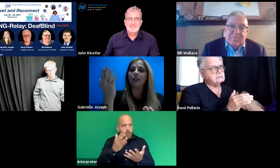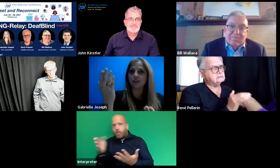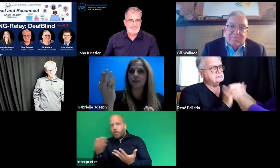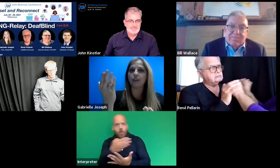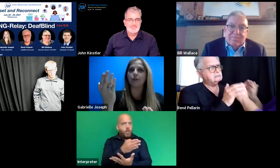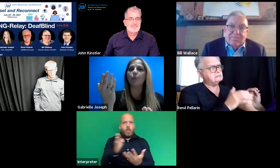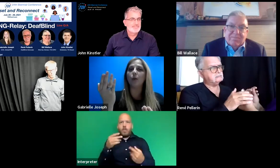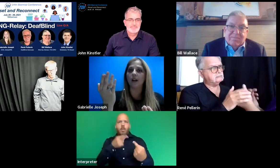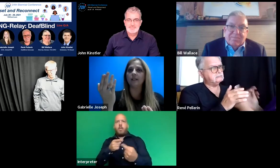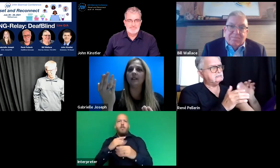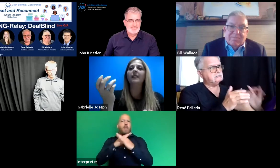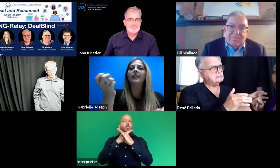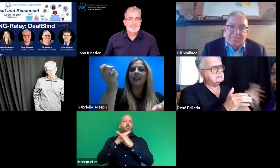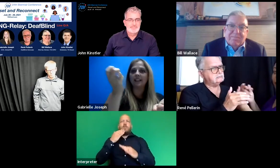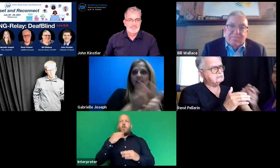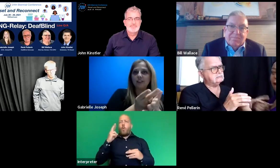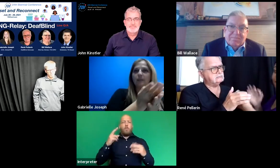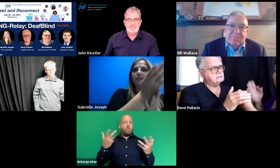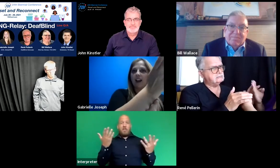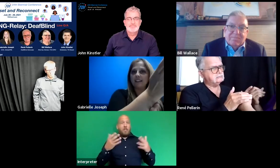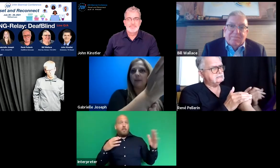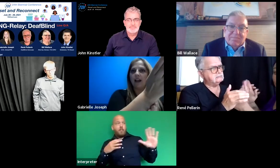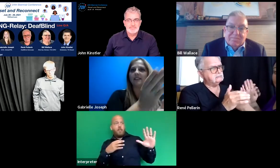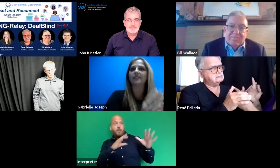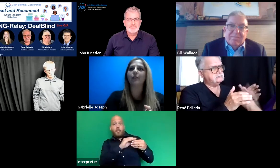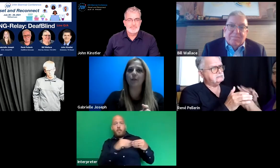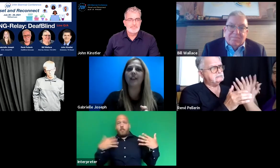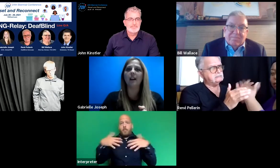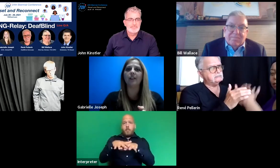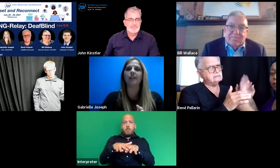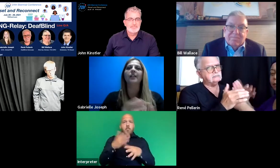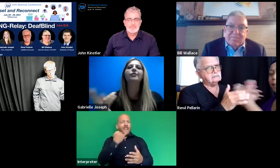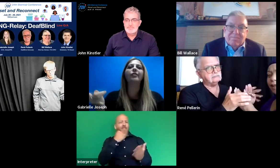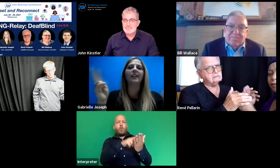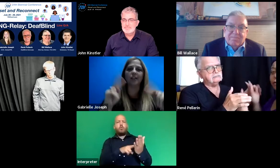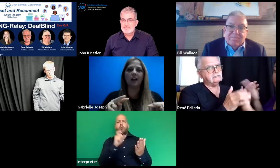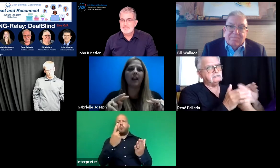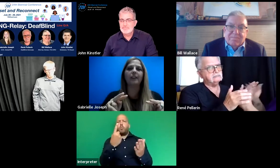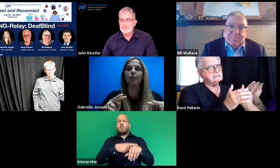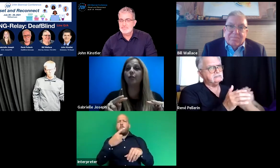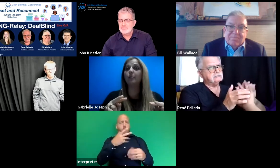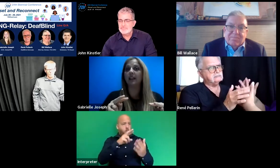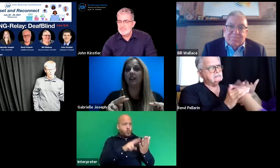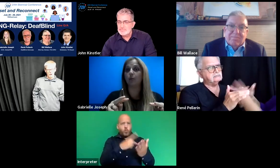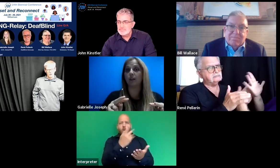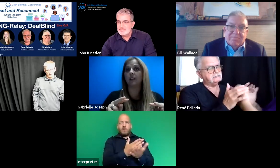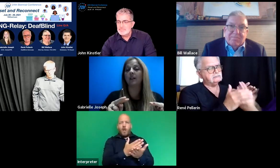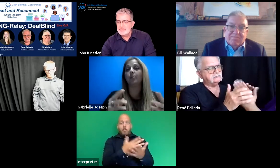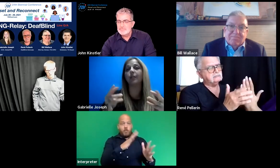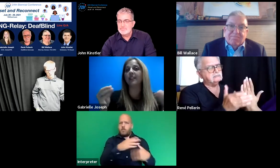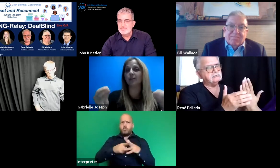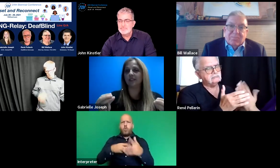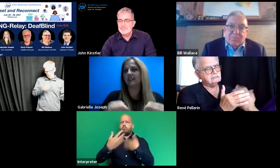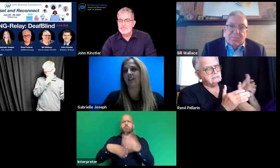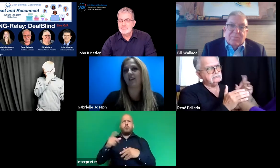already registered through one, can they just be fast passed through the other so that they're not having to duplicate the work